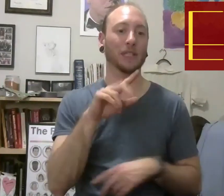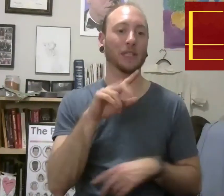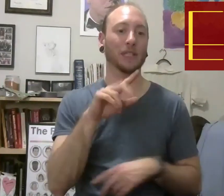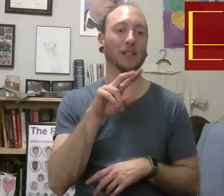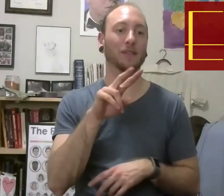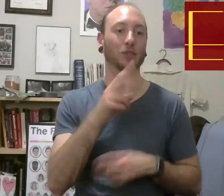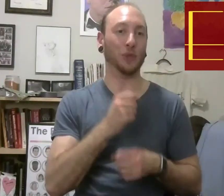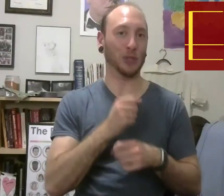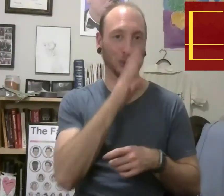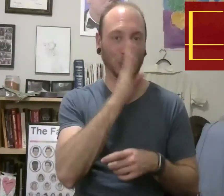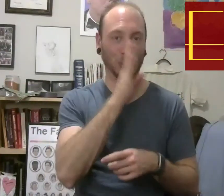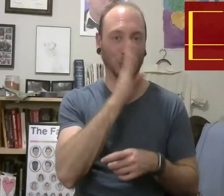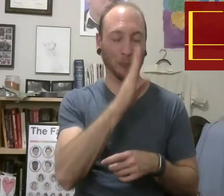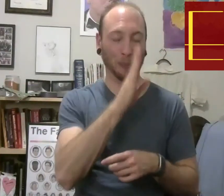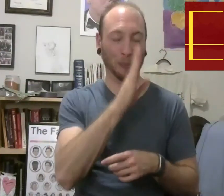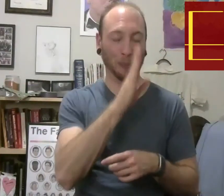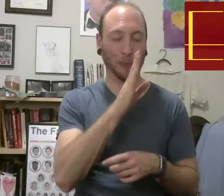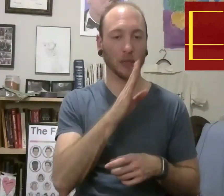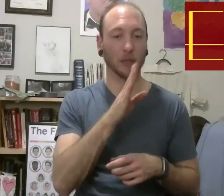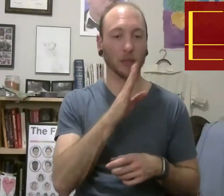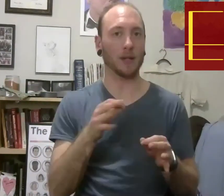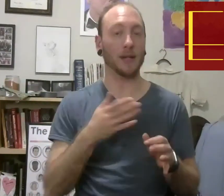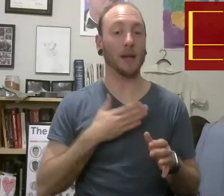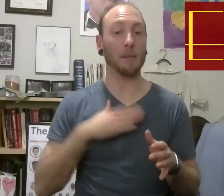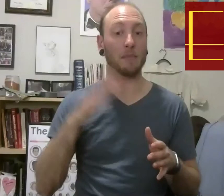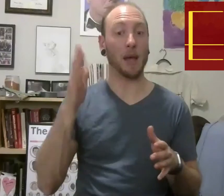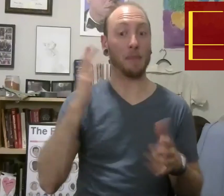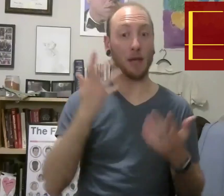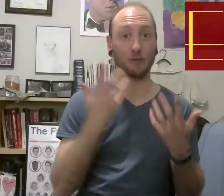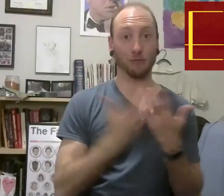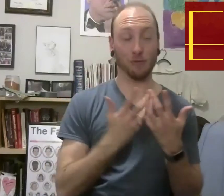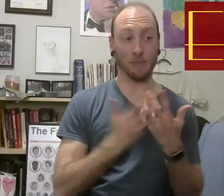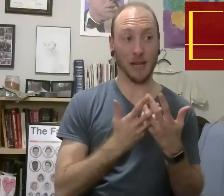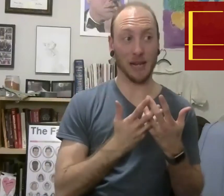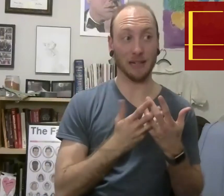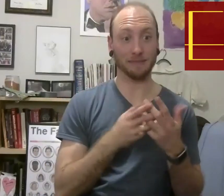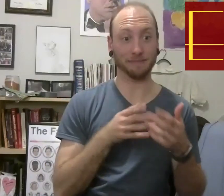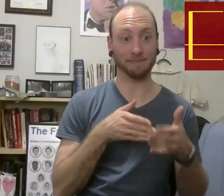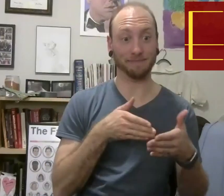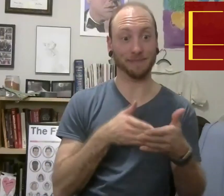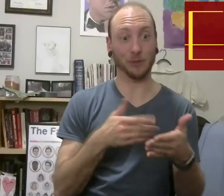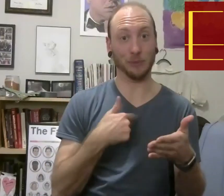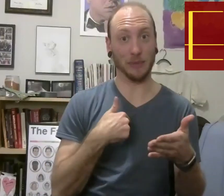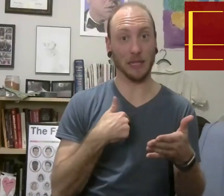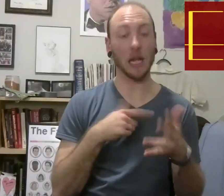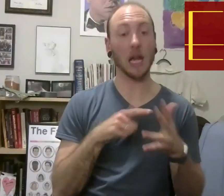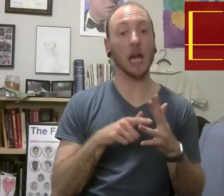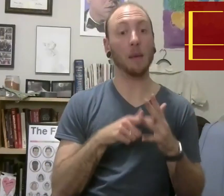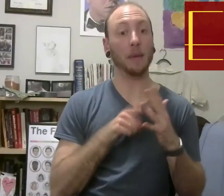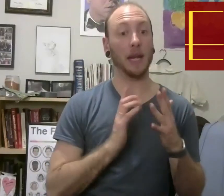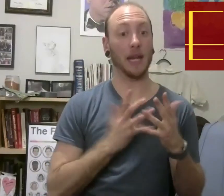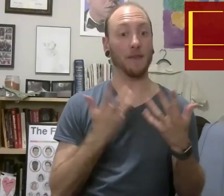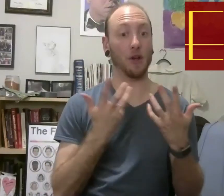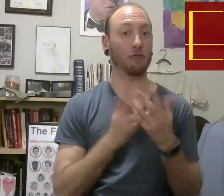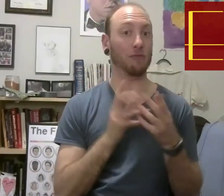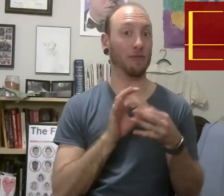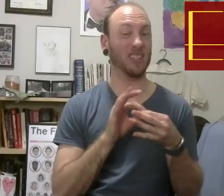My former roommate took me to court. I had been drinking at the beginning of our roommate relationship and sort